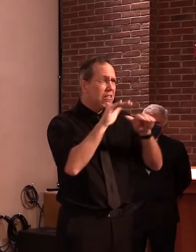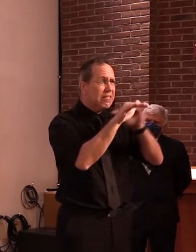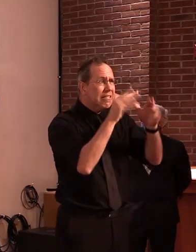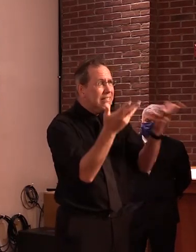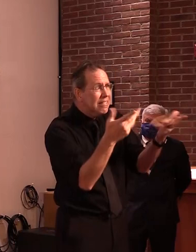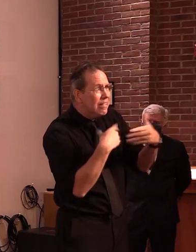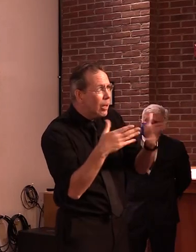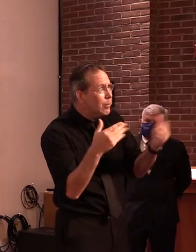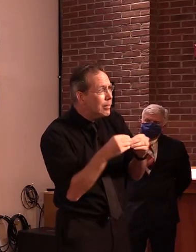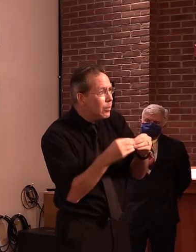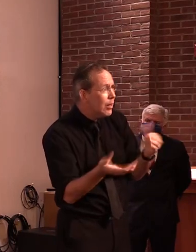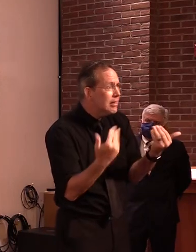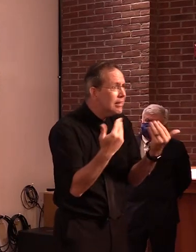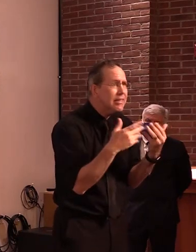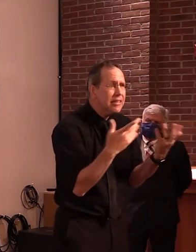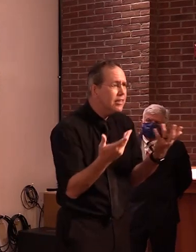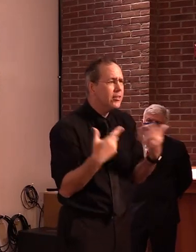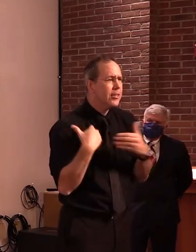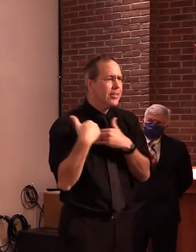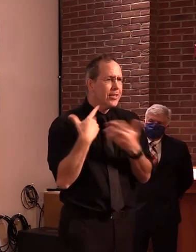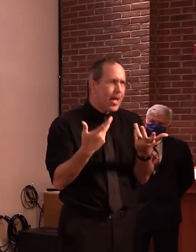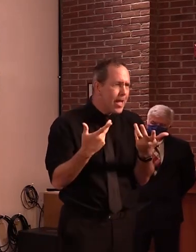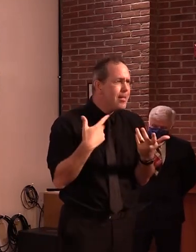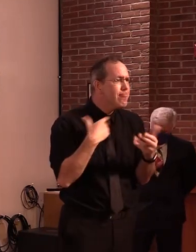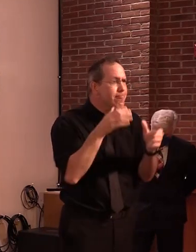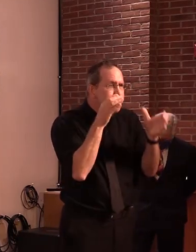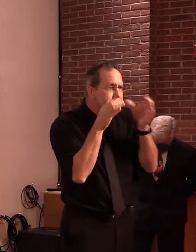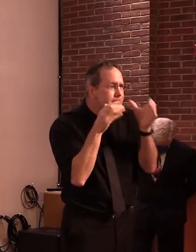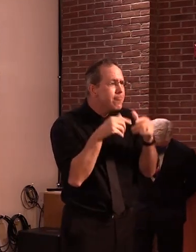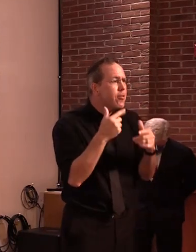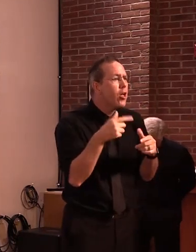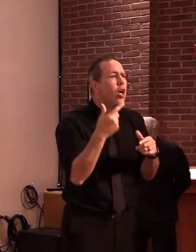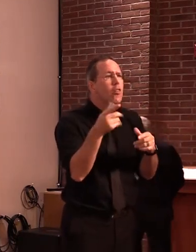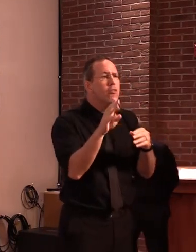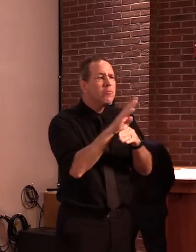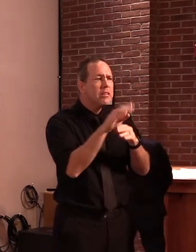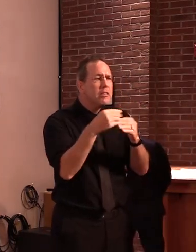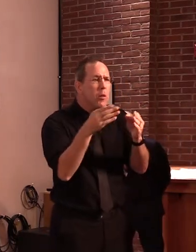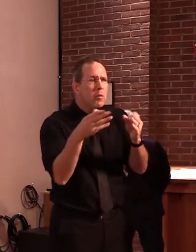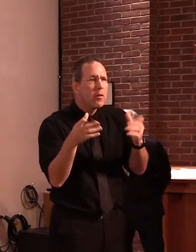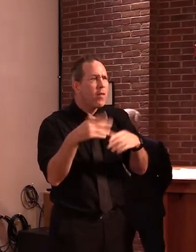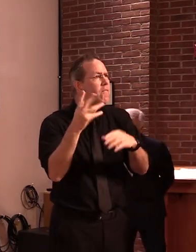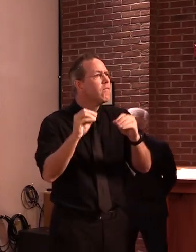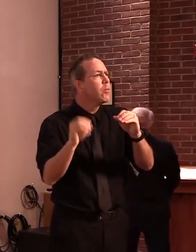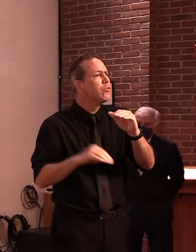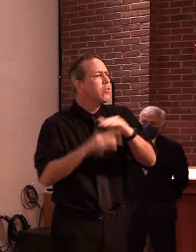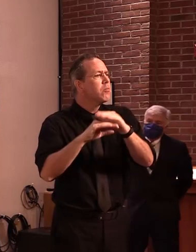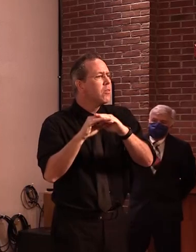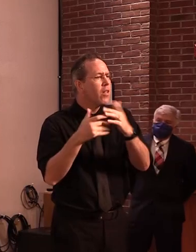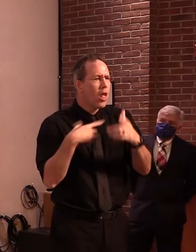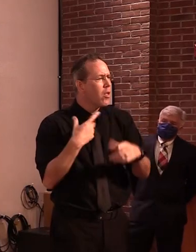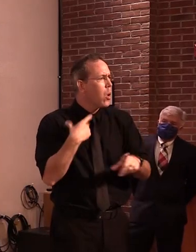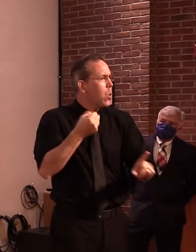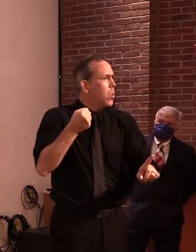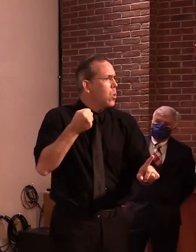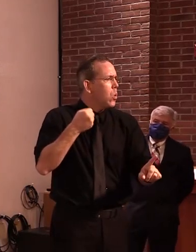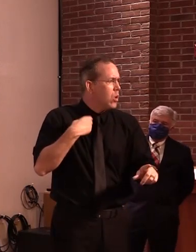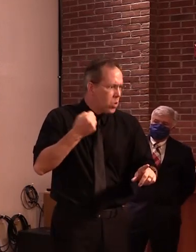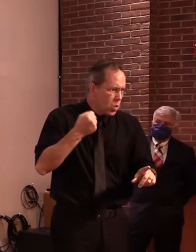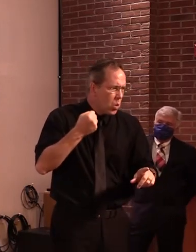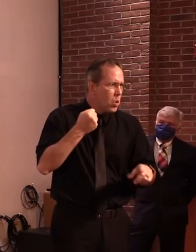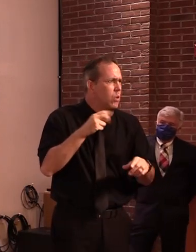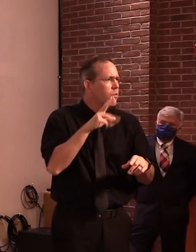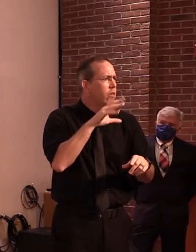to 50% many other sectors, and this was the next one in line. And I'd made